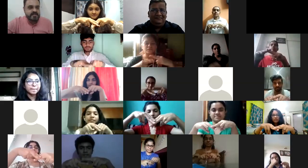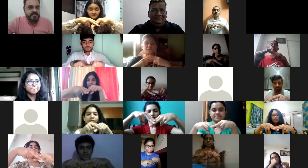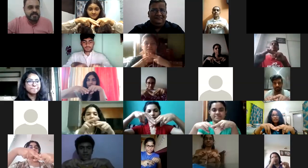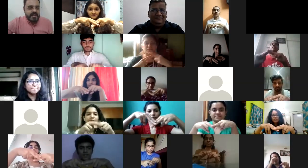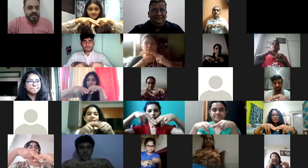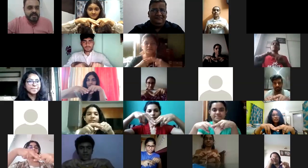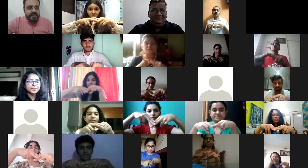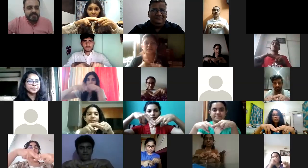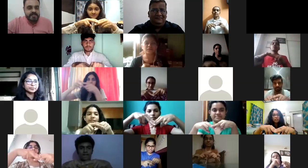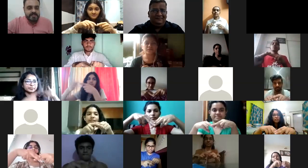Saturday.